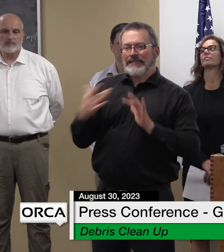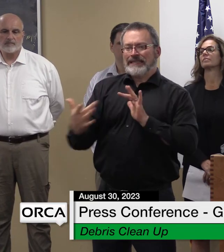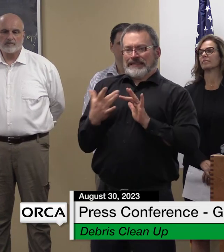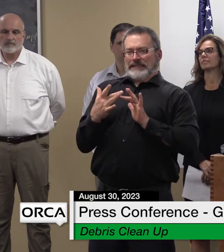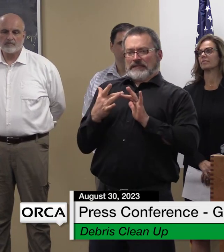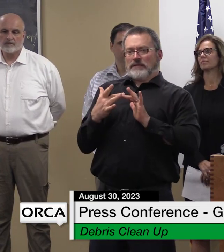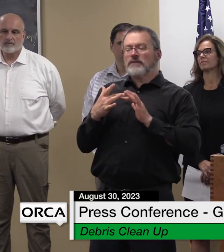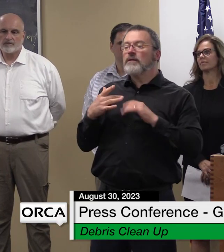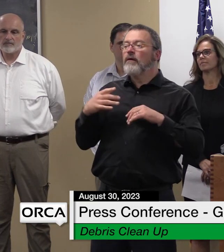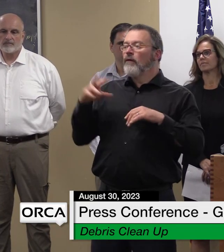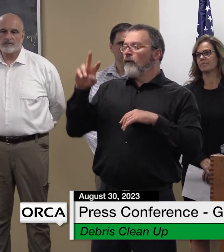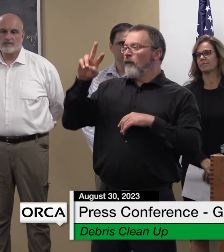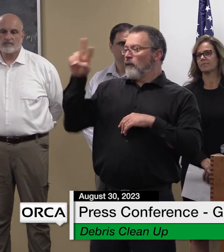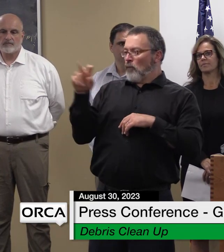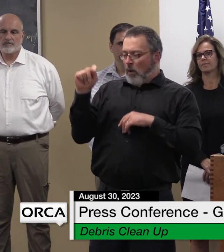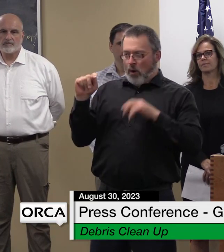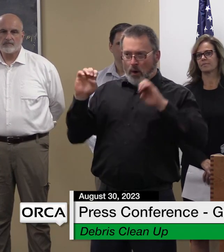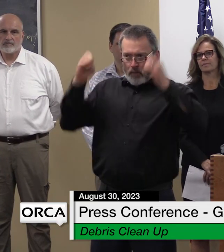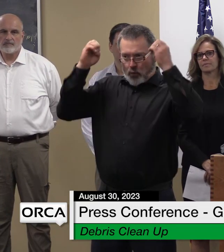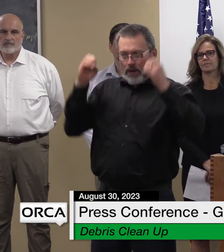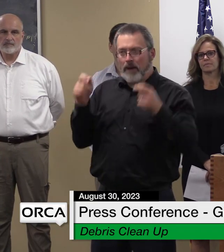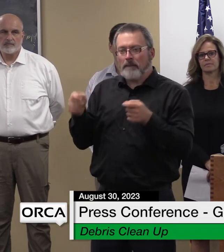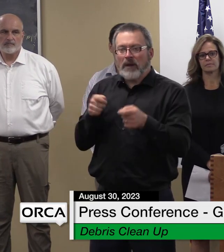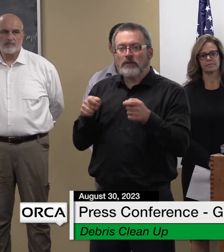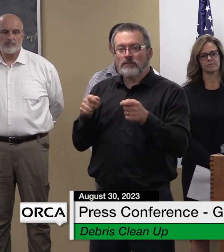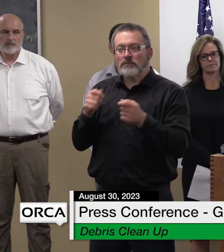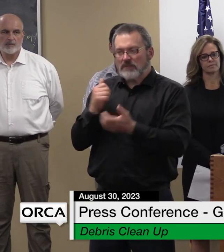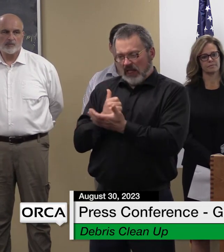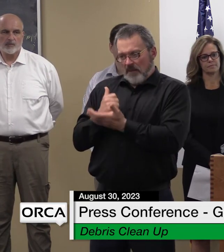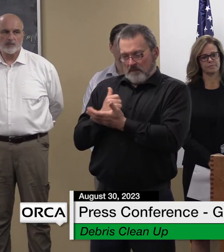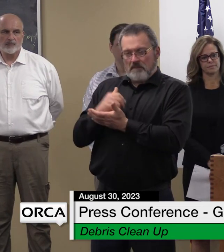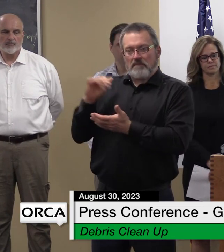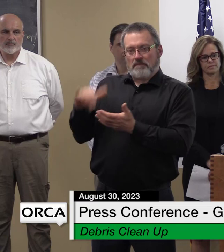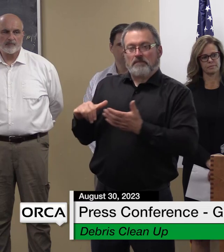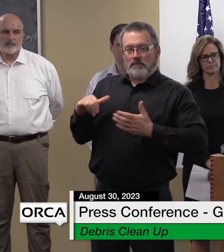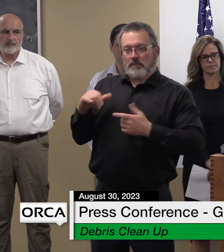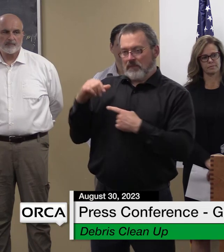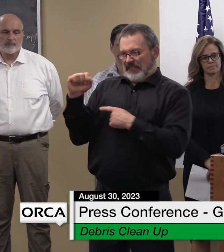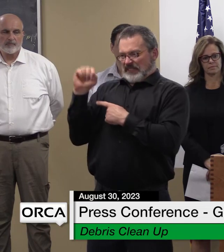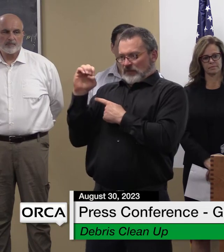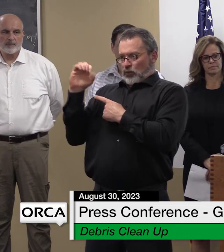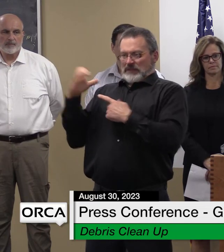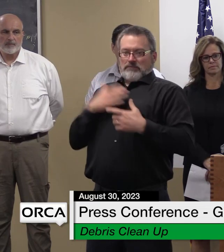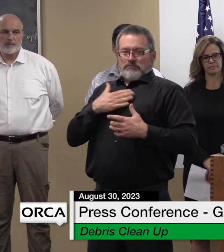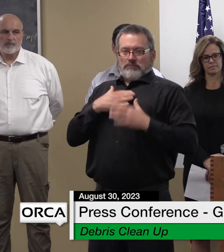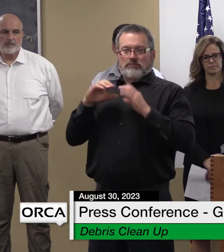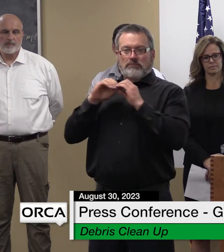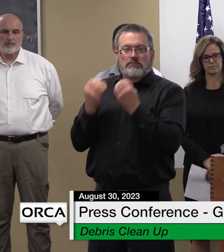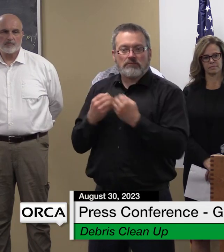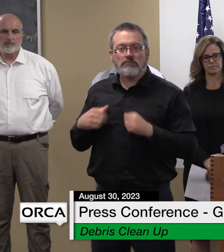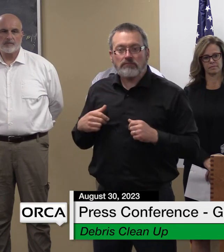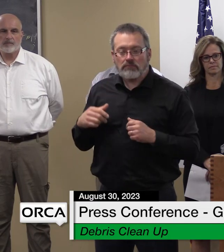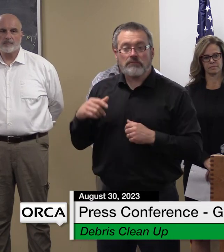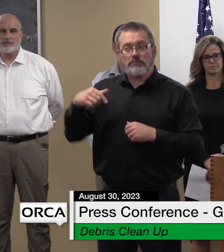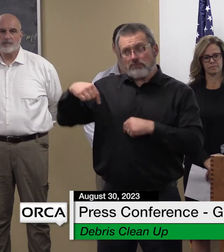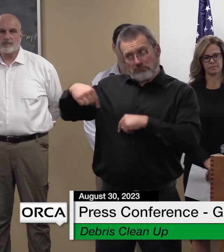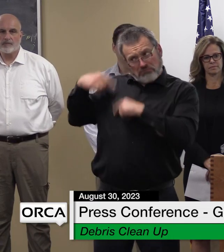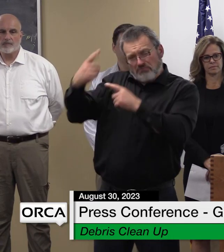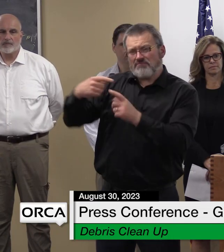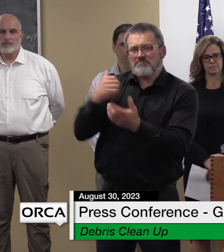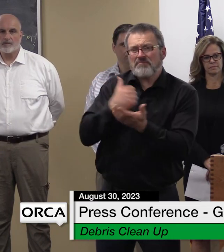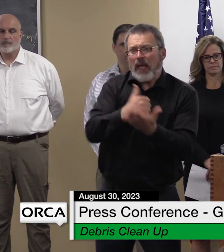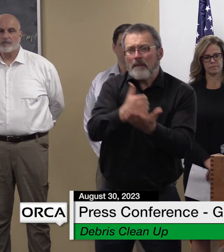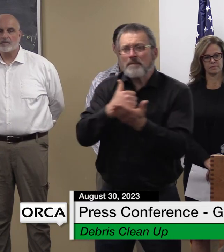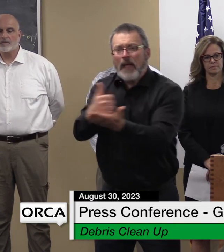arrange for assistance. For over a month, the state has been assisting in cleaning debris from public rights-of-way.